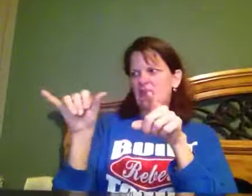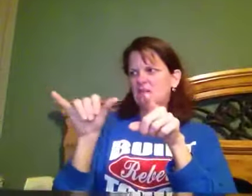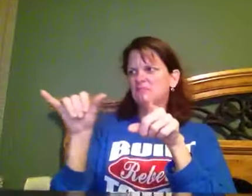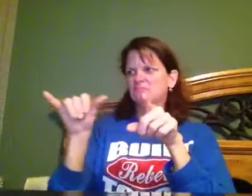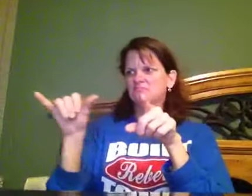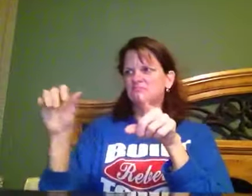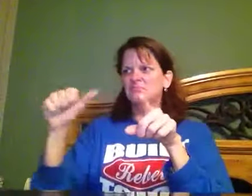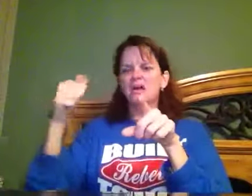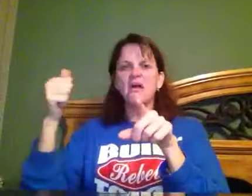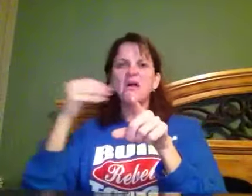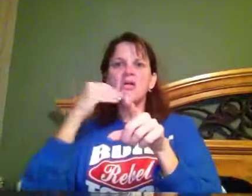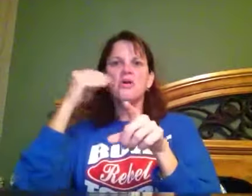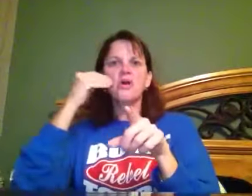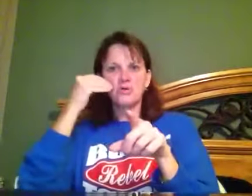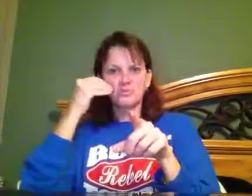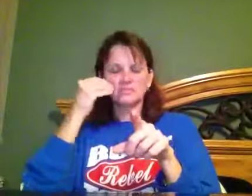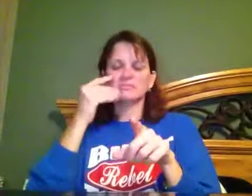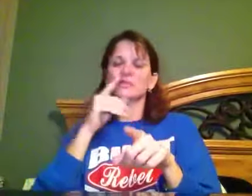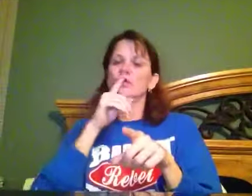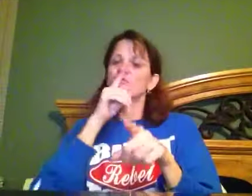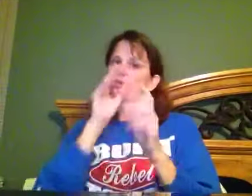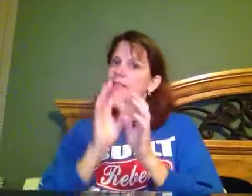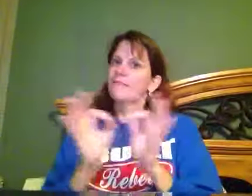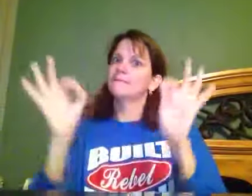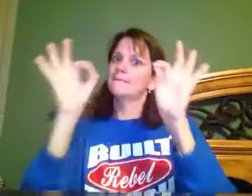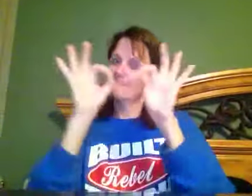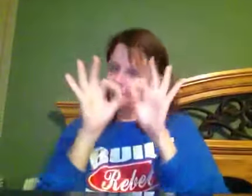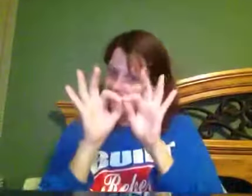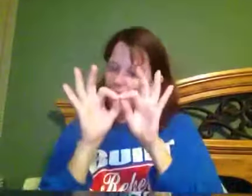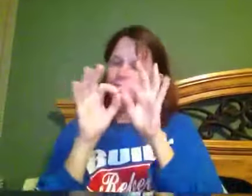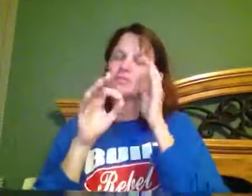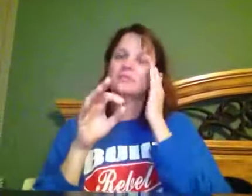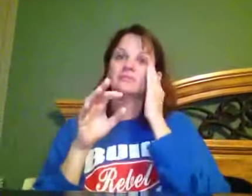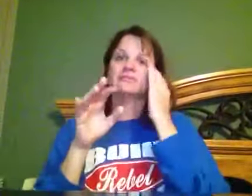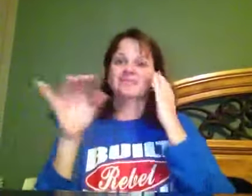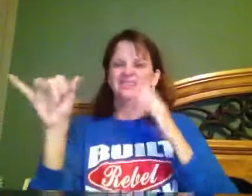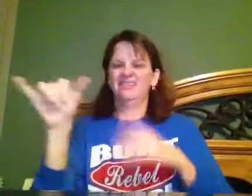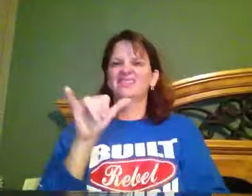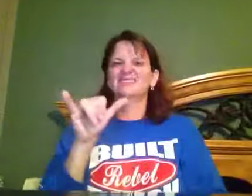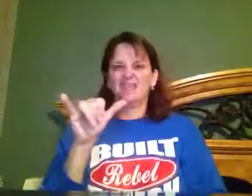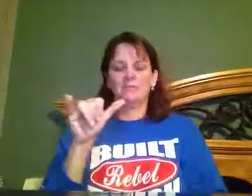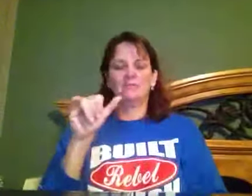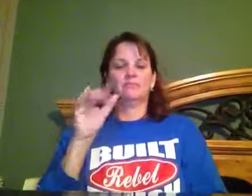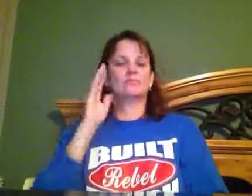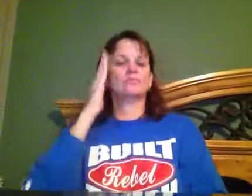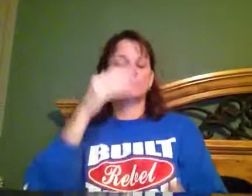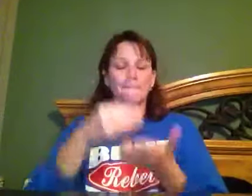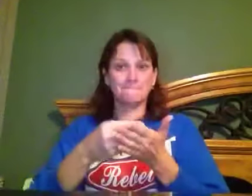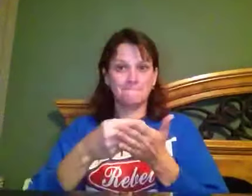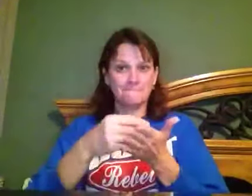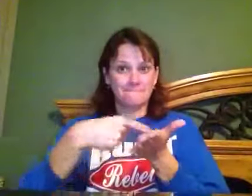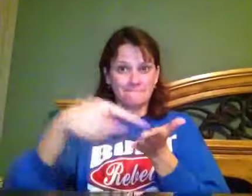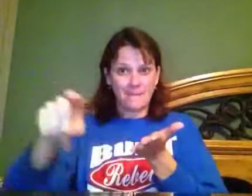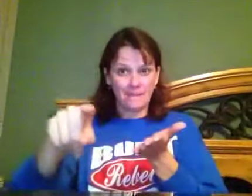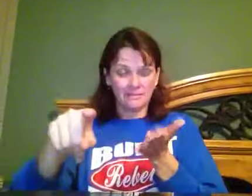is of the value that you are paying. Oftentimes you will redo the survey. That can be at buyer or owner's